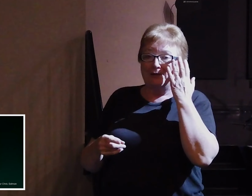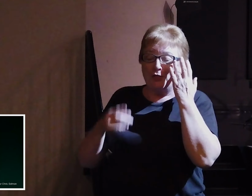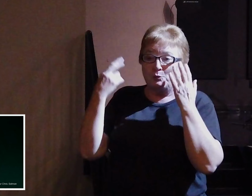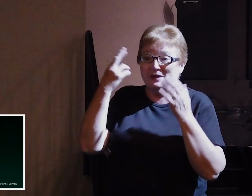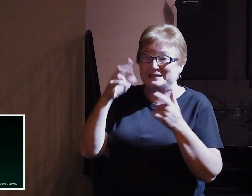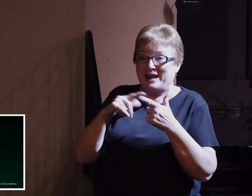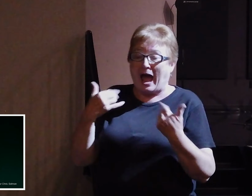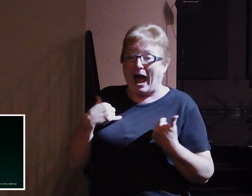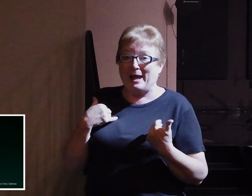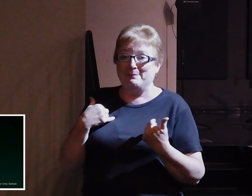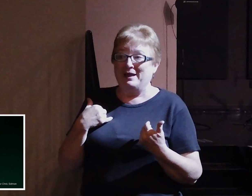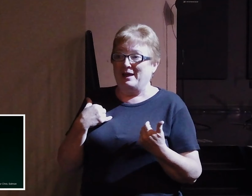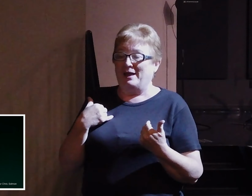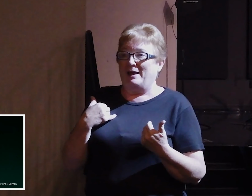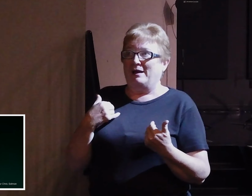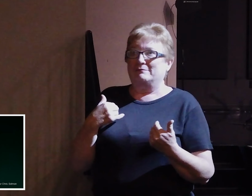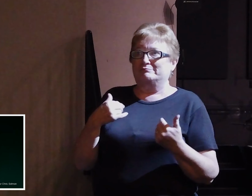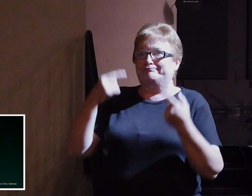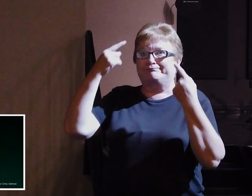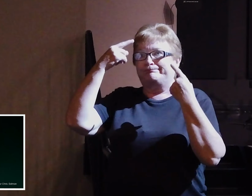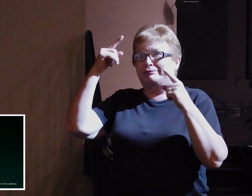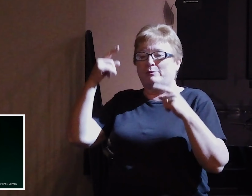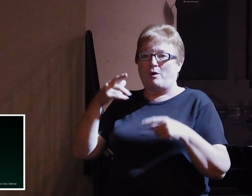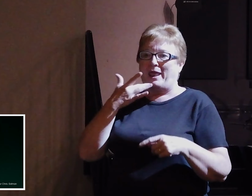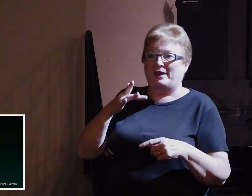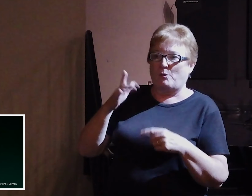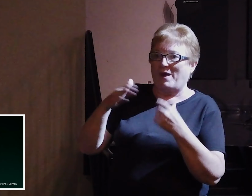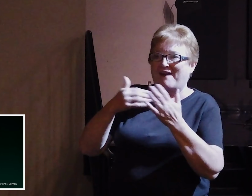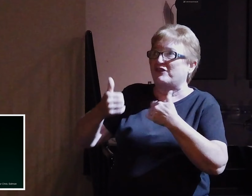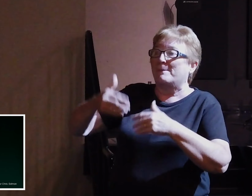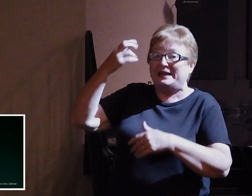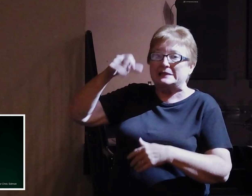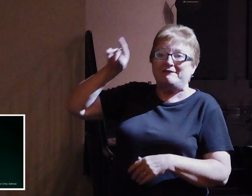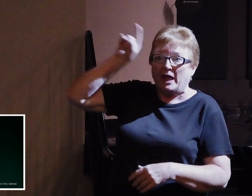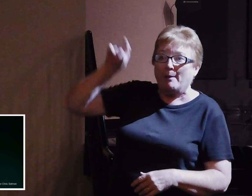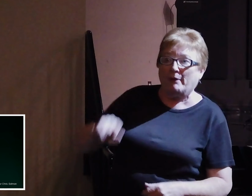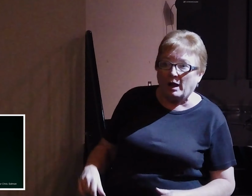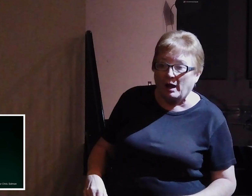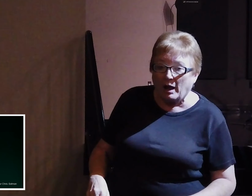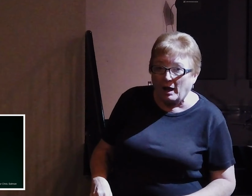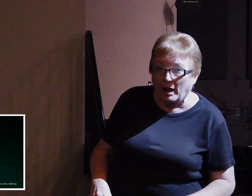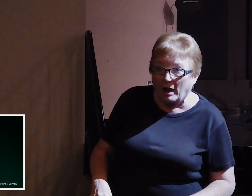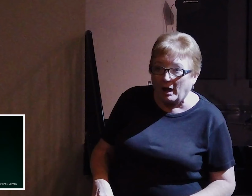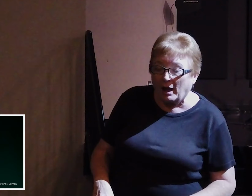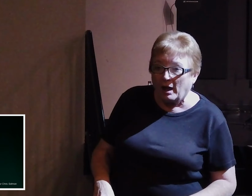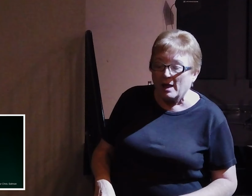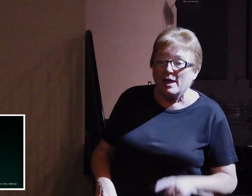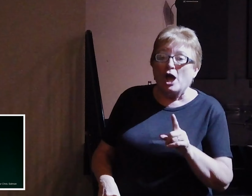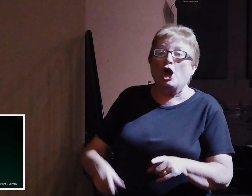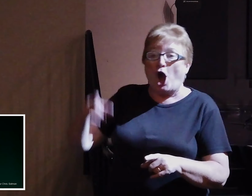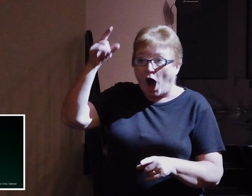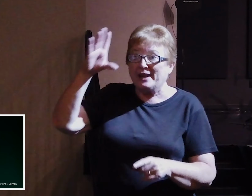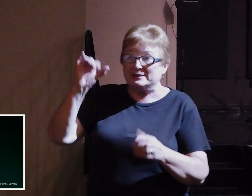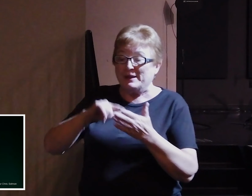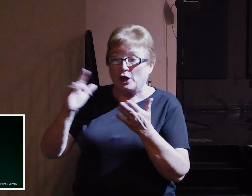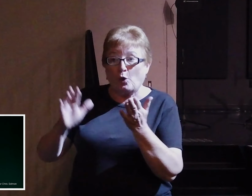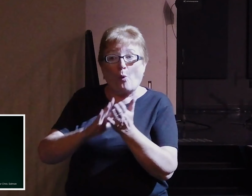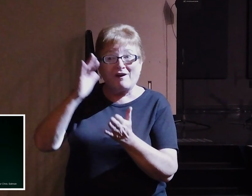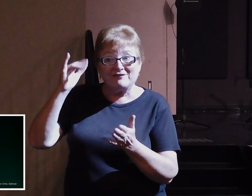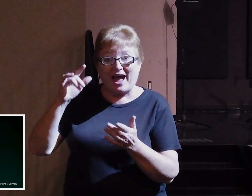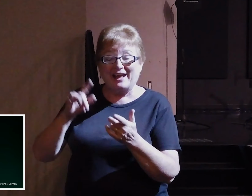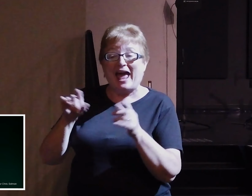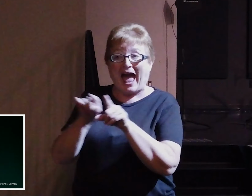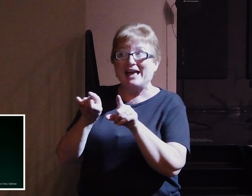and that brings glory to him, and that helps us to see in our suffering a purpose. God is being glorified when he shows